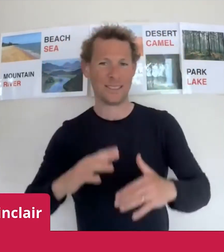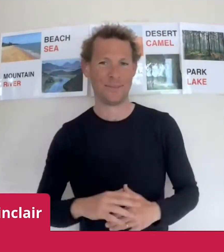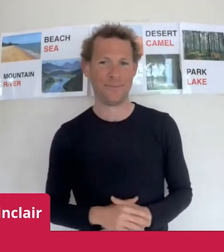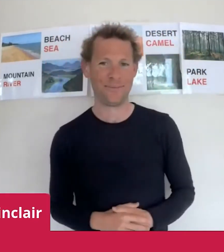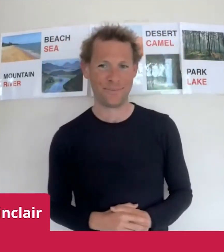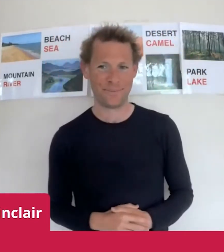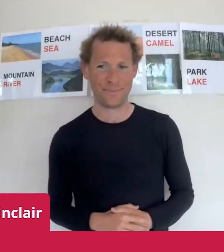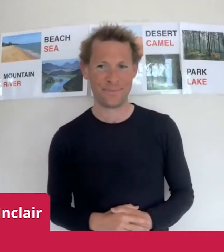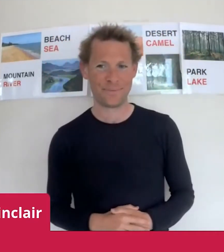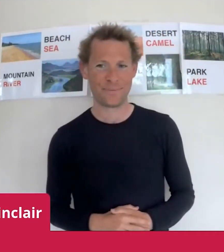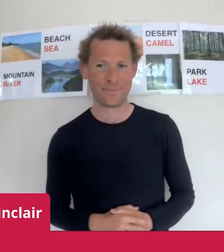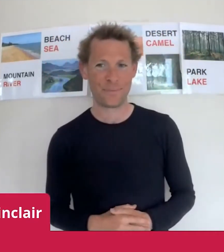mountain.